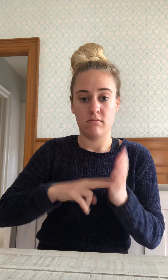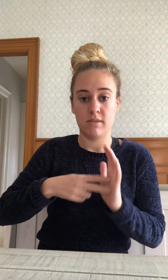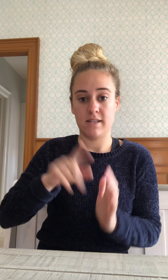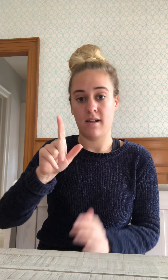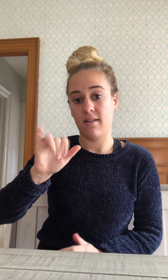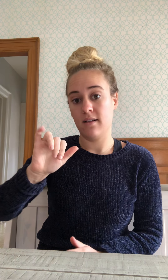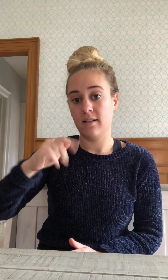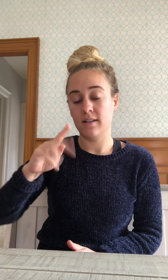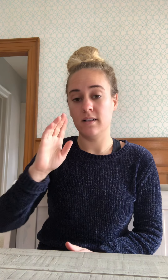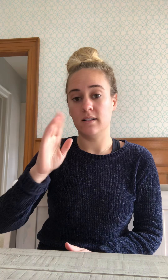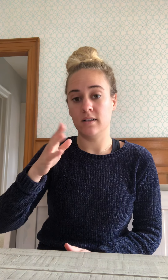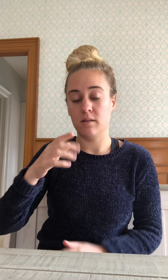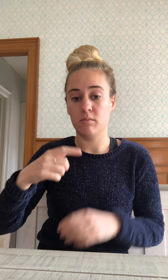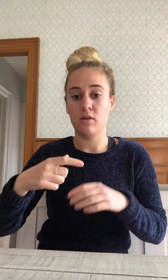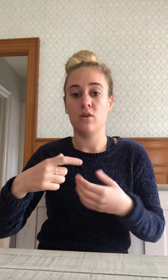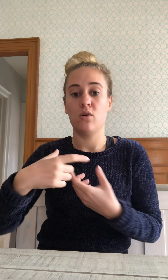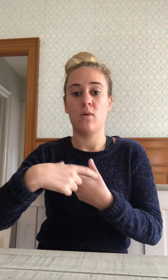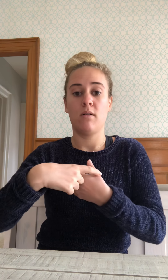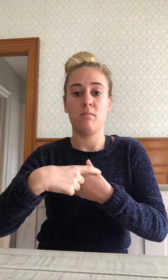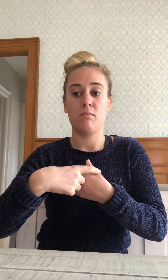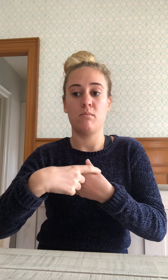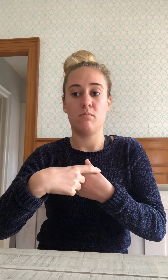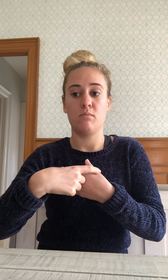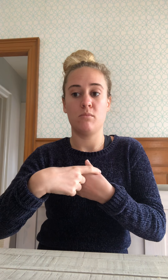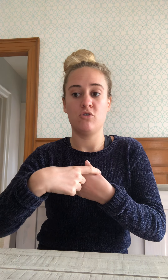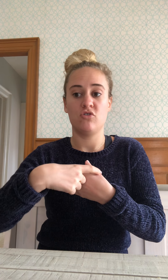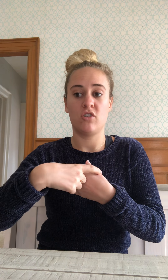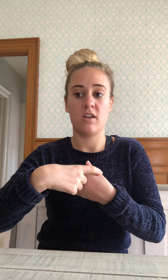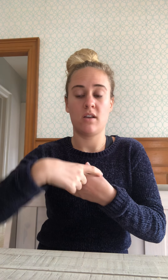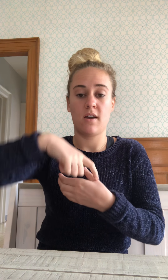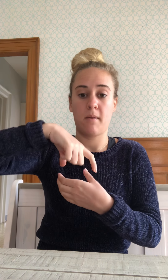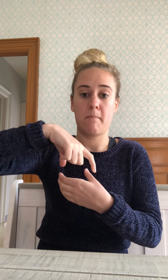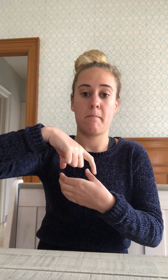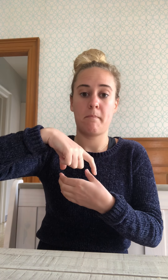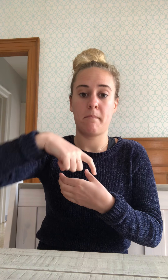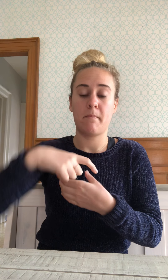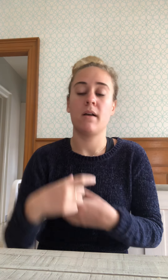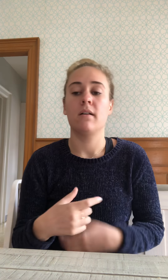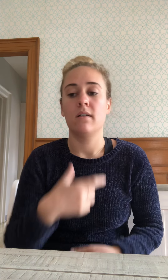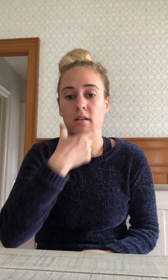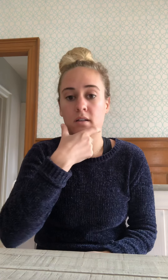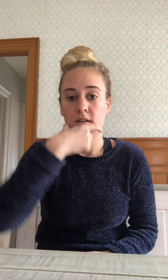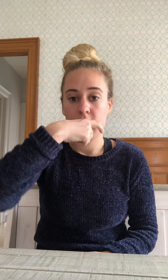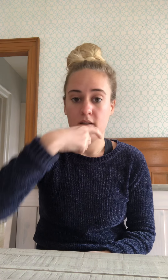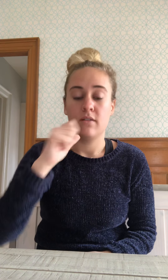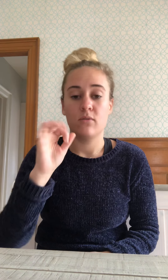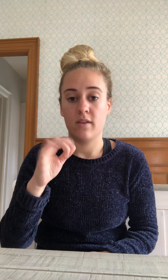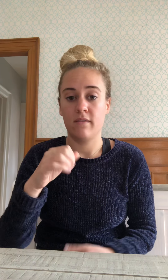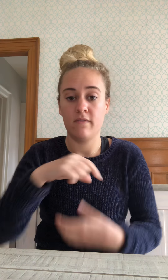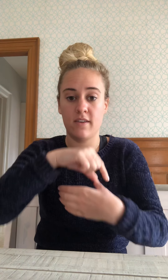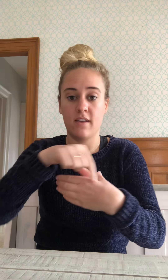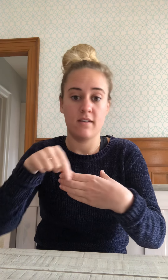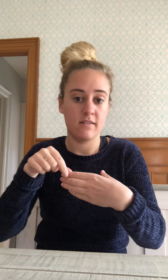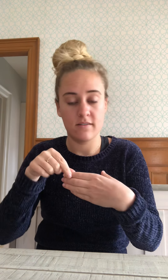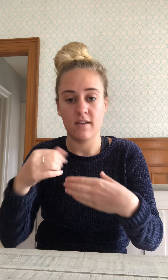up, particularly if the alveolus has an inclined residual ridge, and so